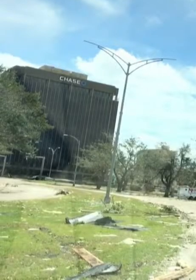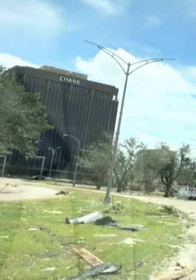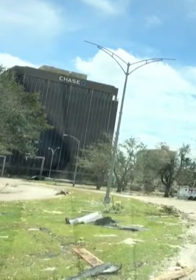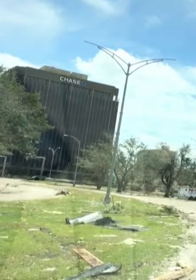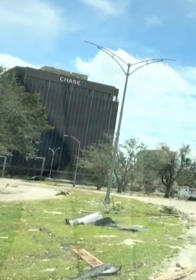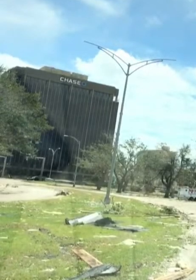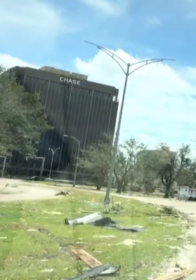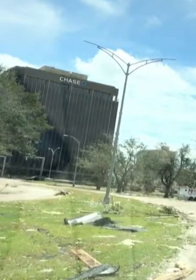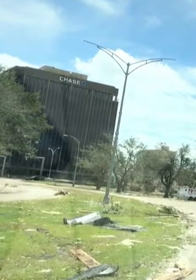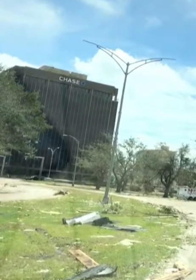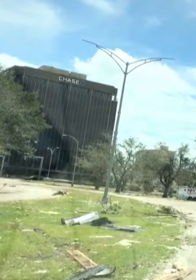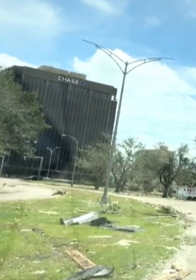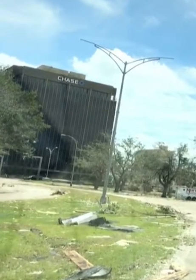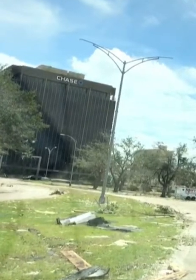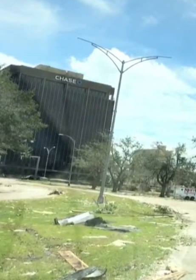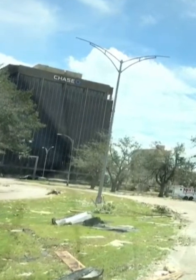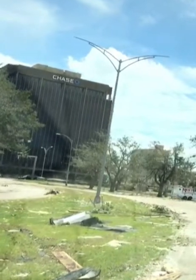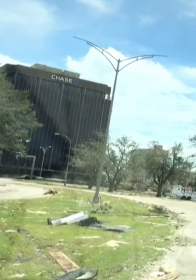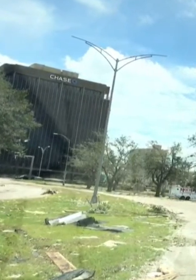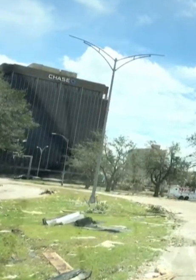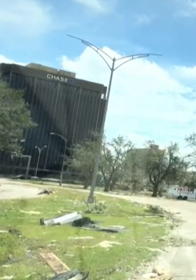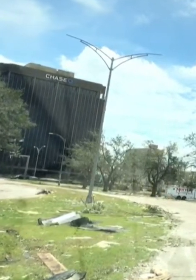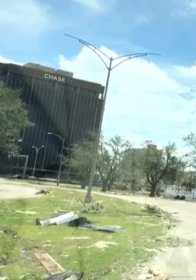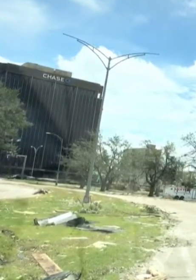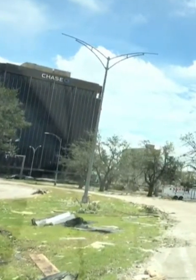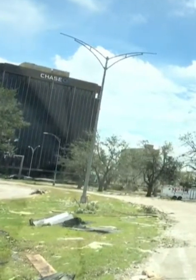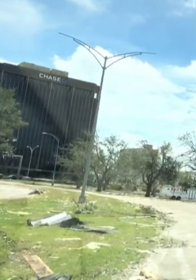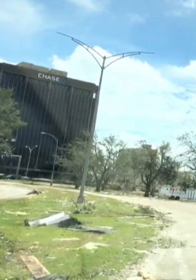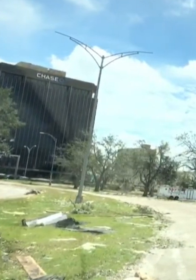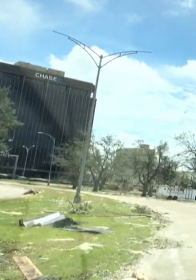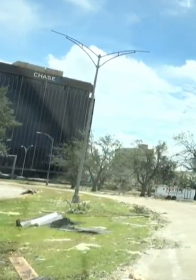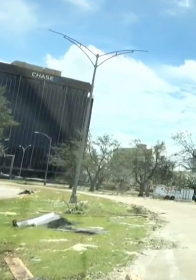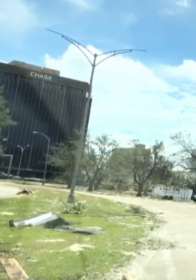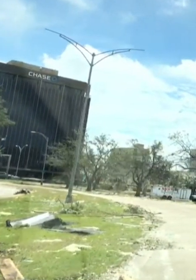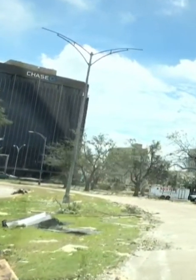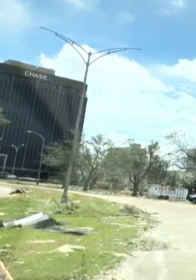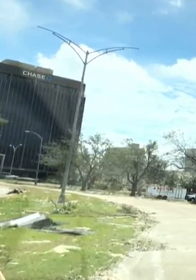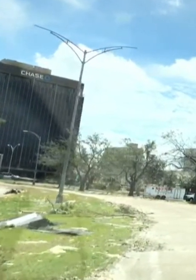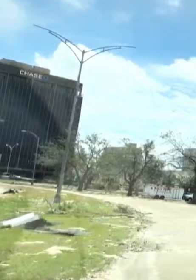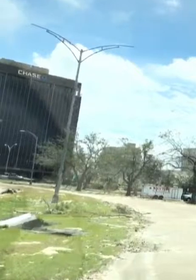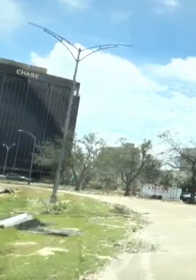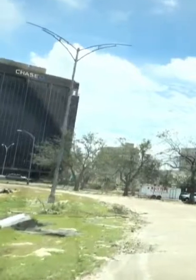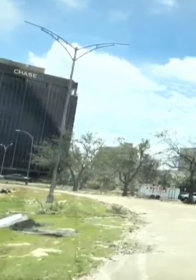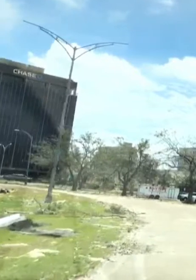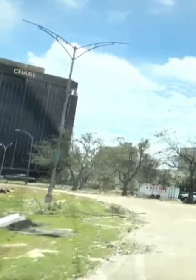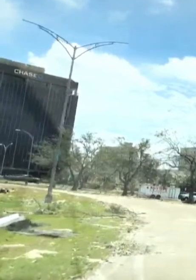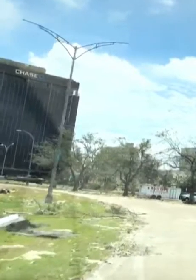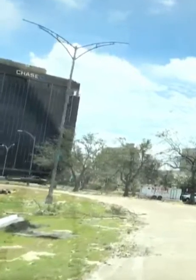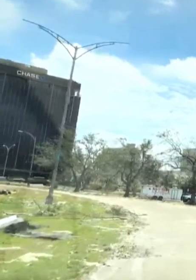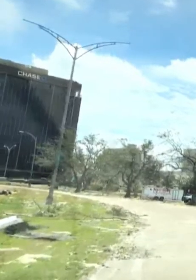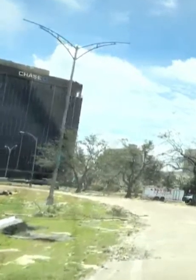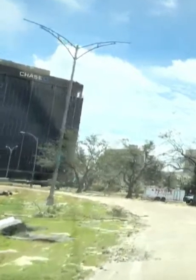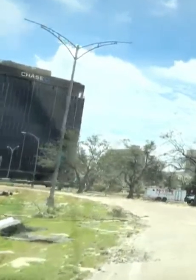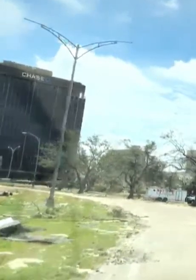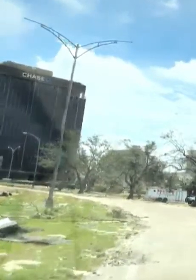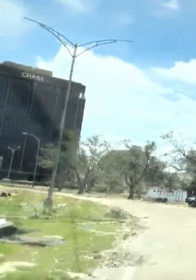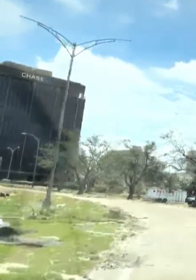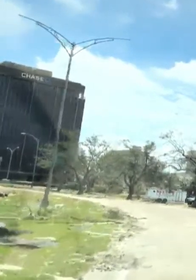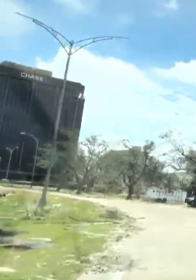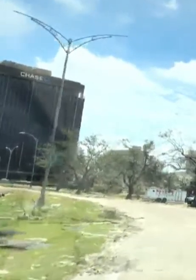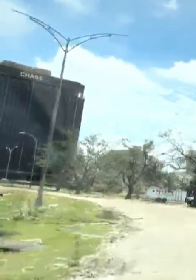Dave just got back. He had evacuated Alexandria. He came back to go check on one of his partners who had been in his house.